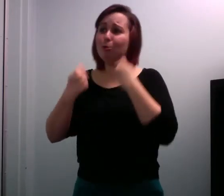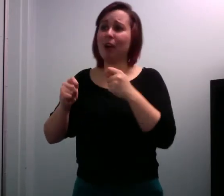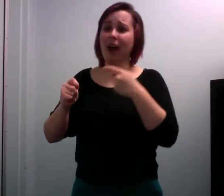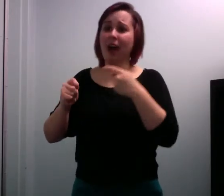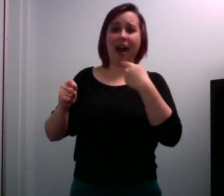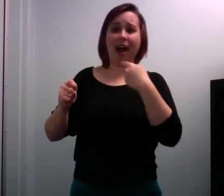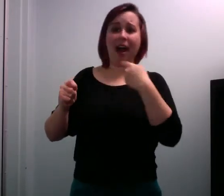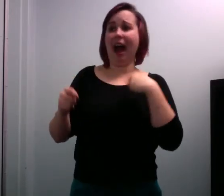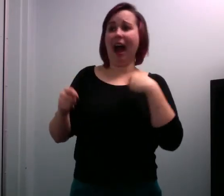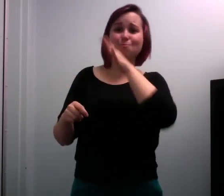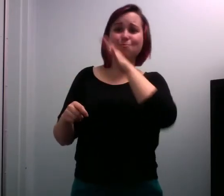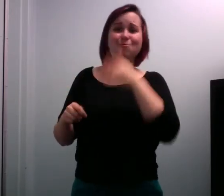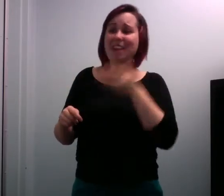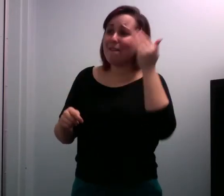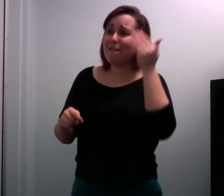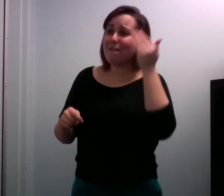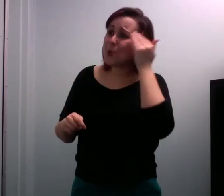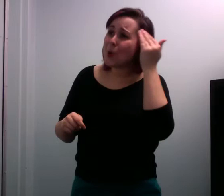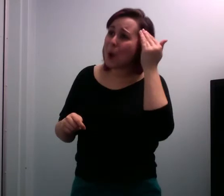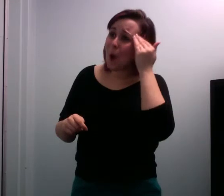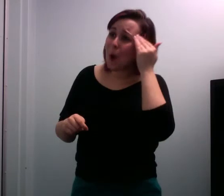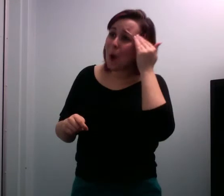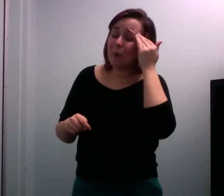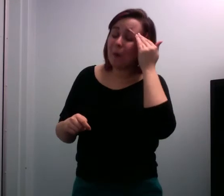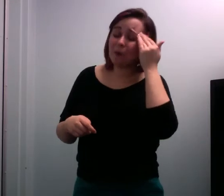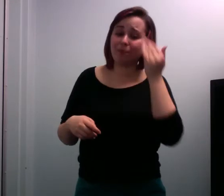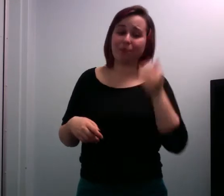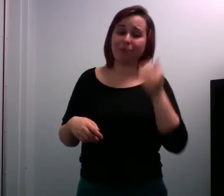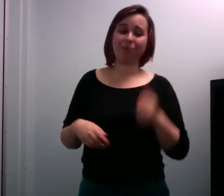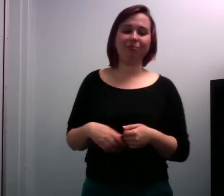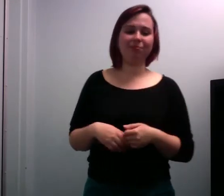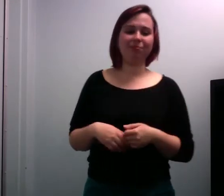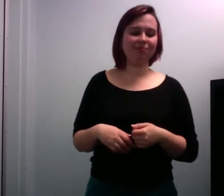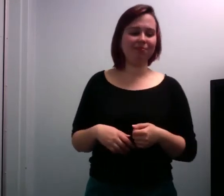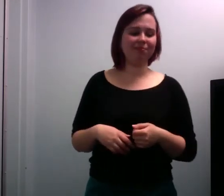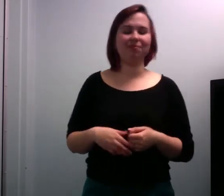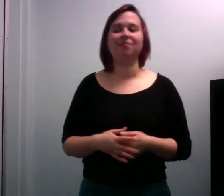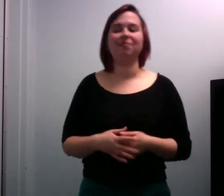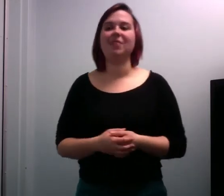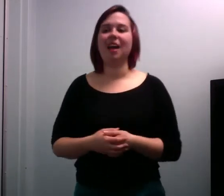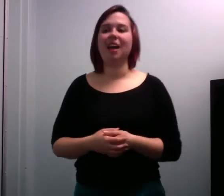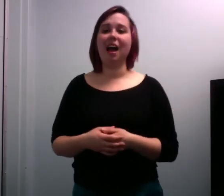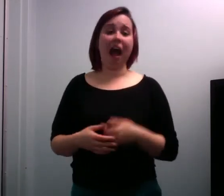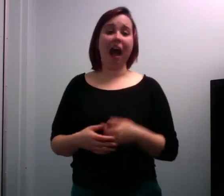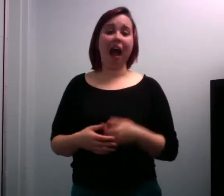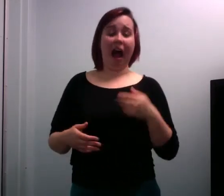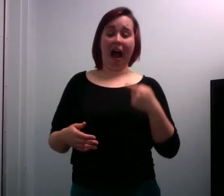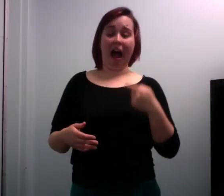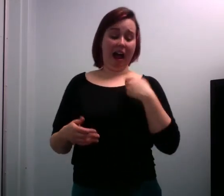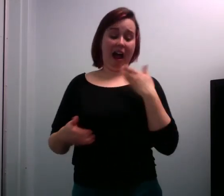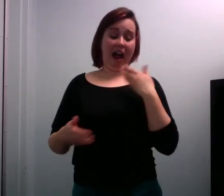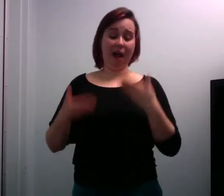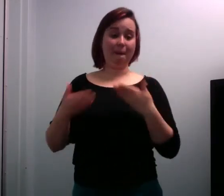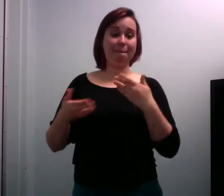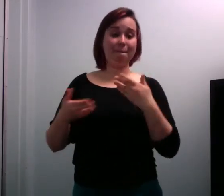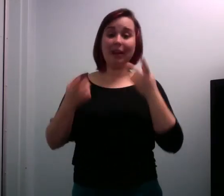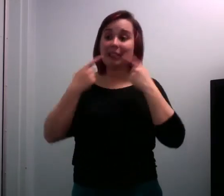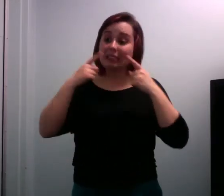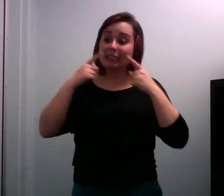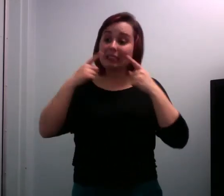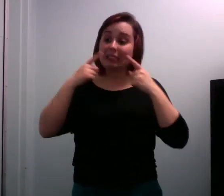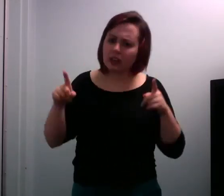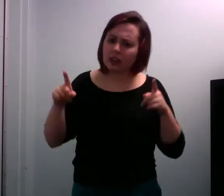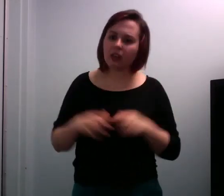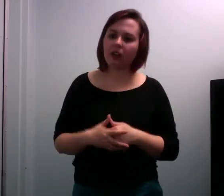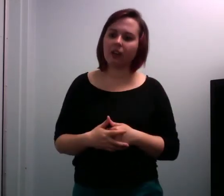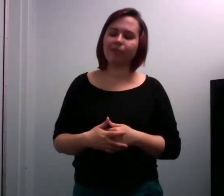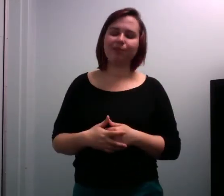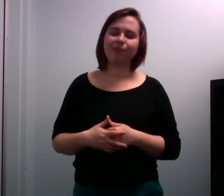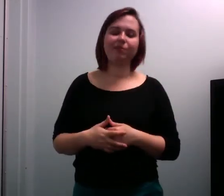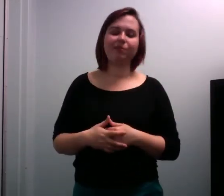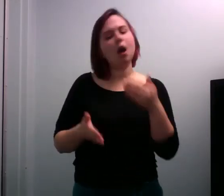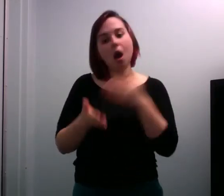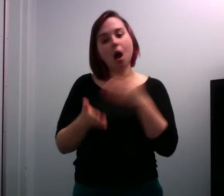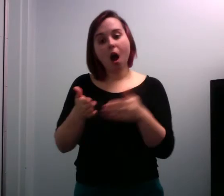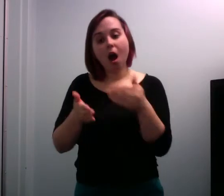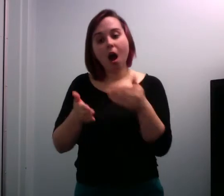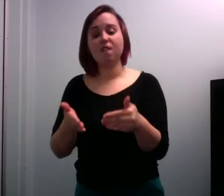whether I succeed or not? Often, we're stuck in negativity or negative emotions, such as